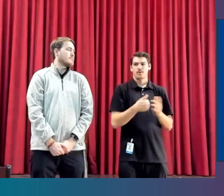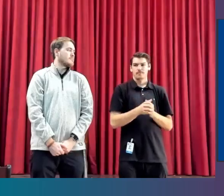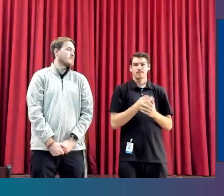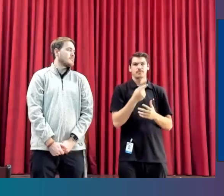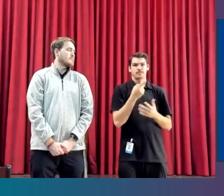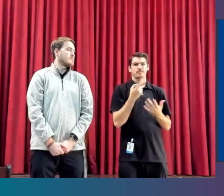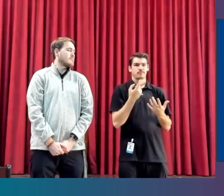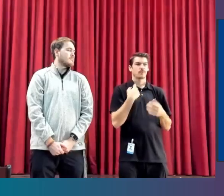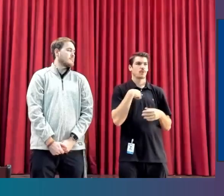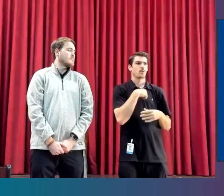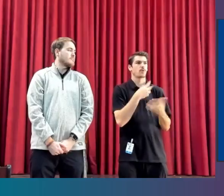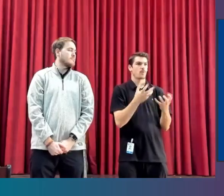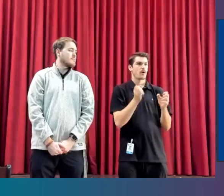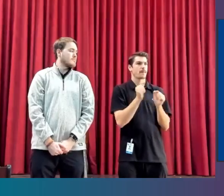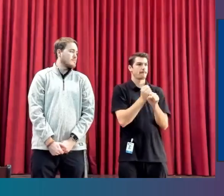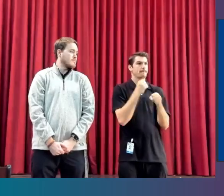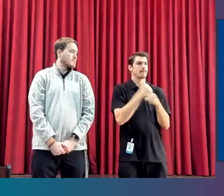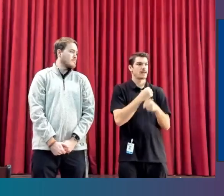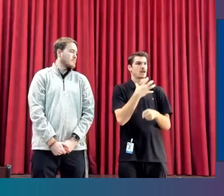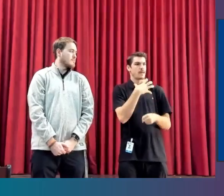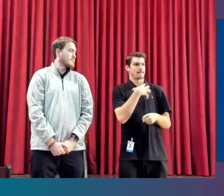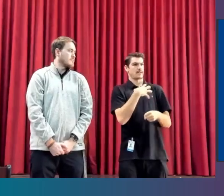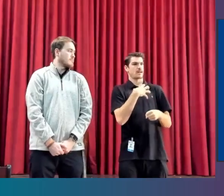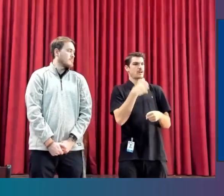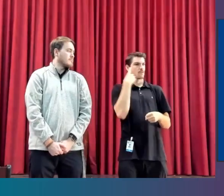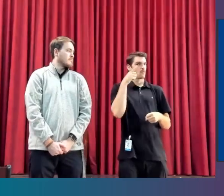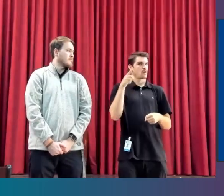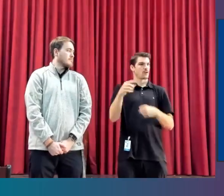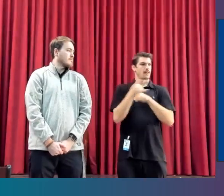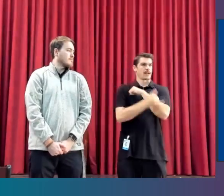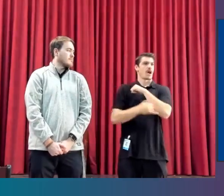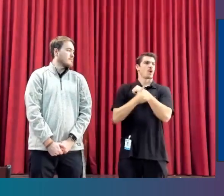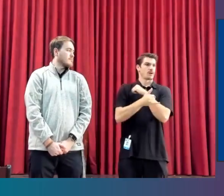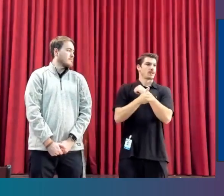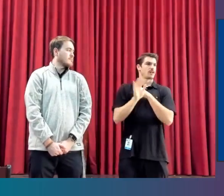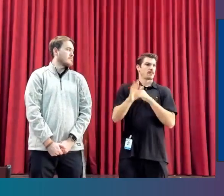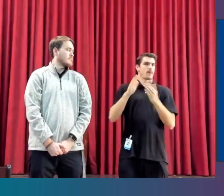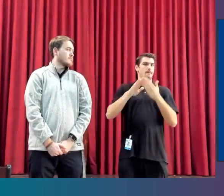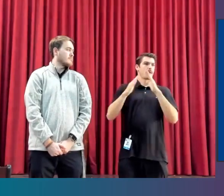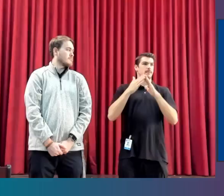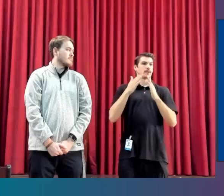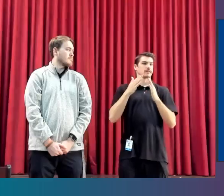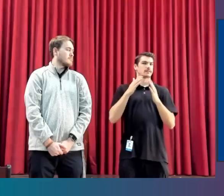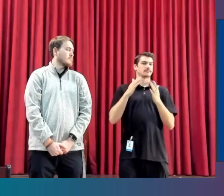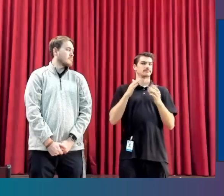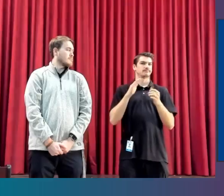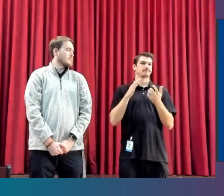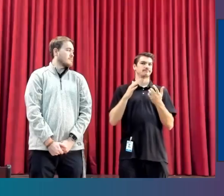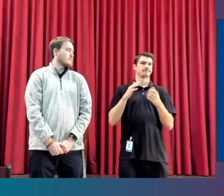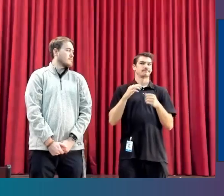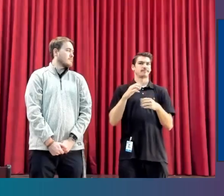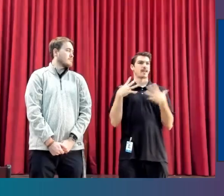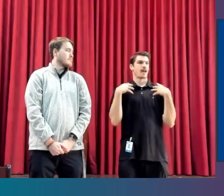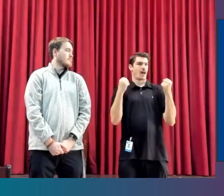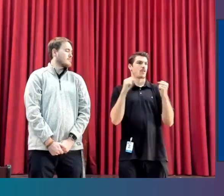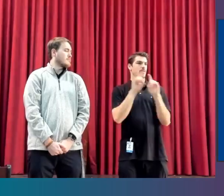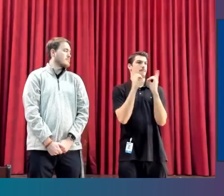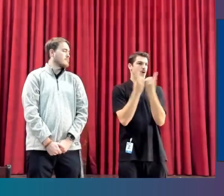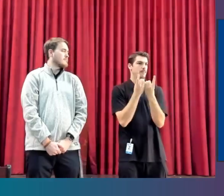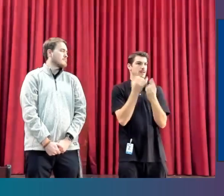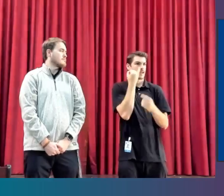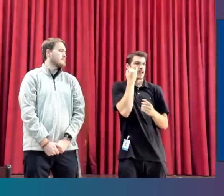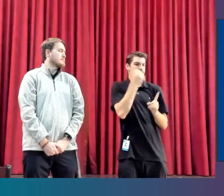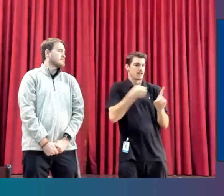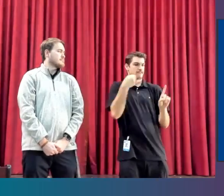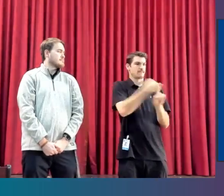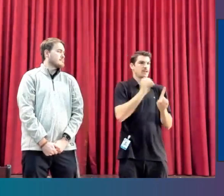you want to make actually a complaint to the county's public health department. So anything that affects our health,